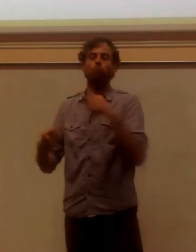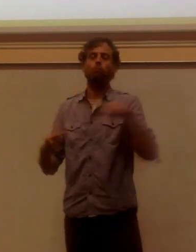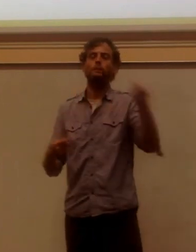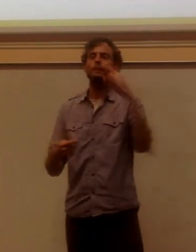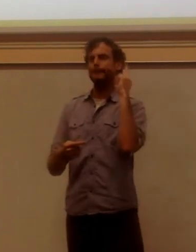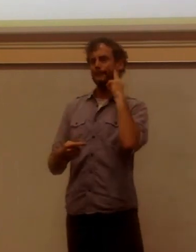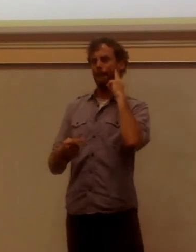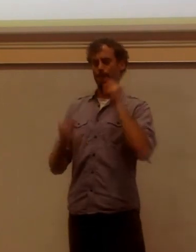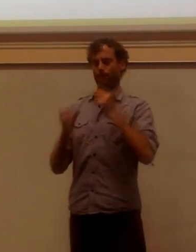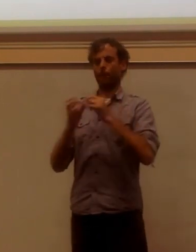So in summary,